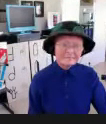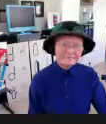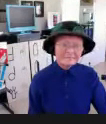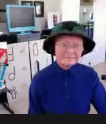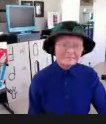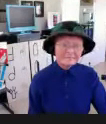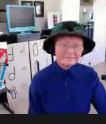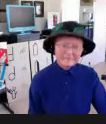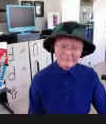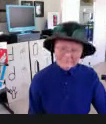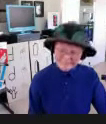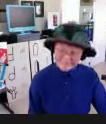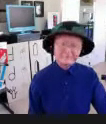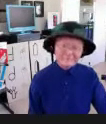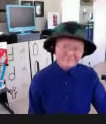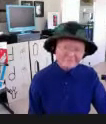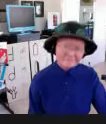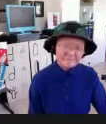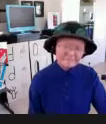Ethiopia,